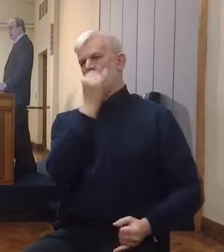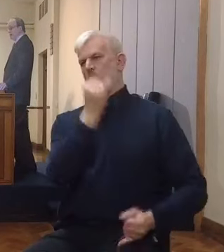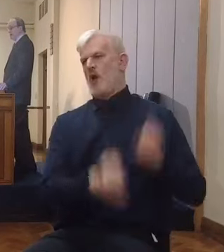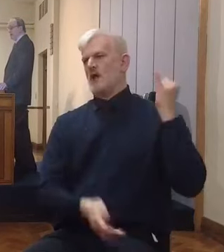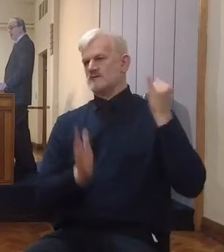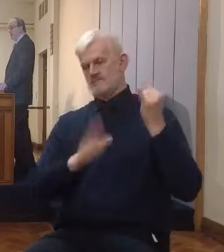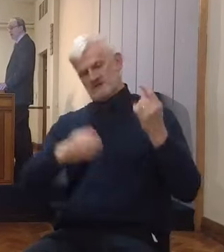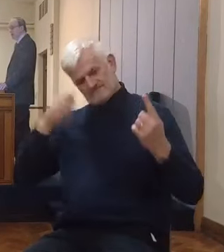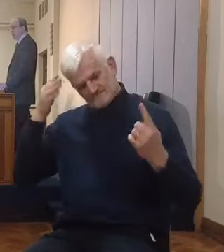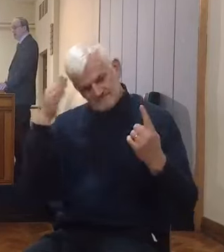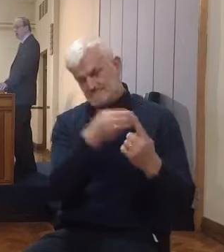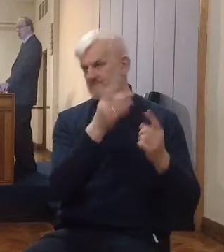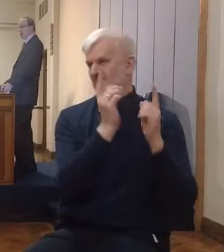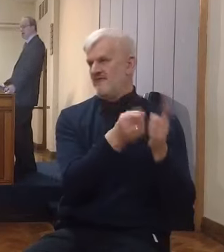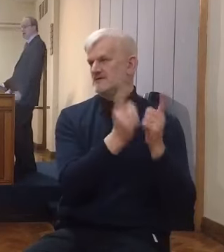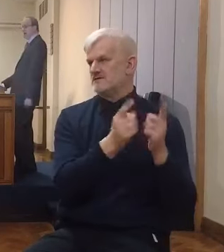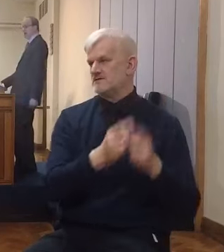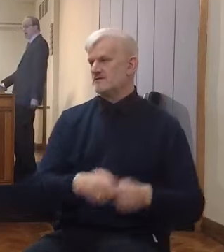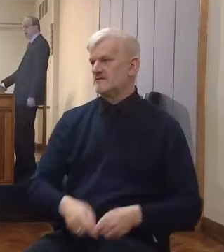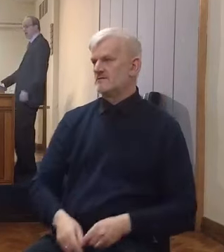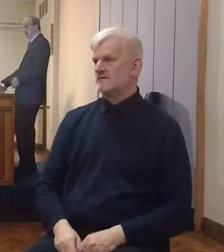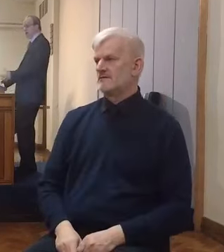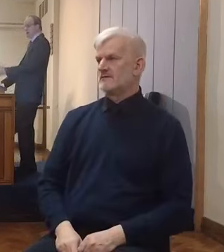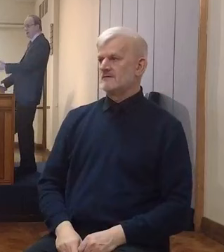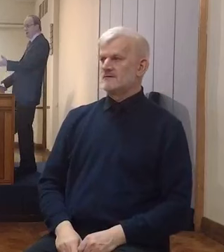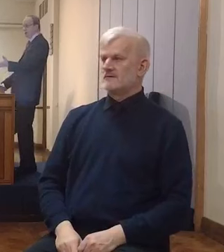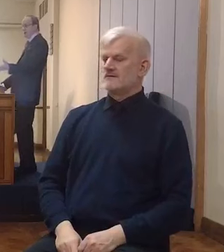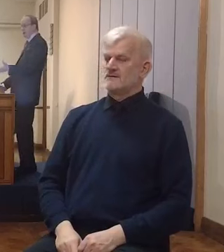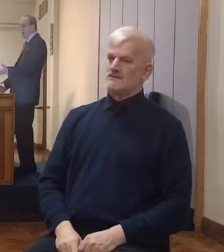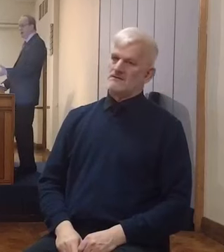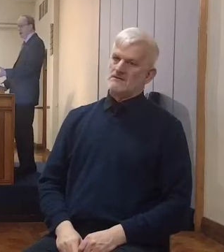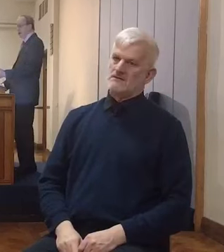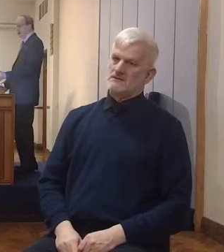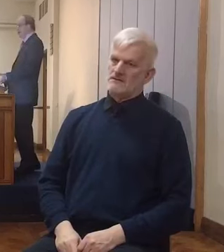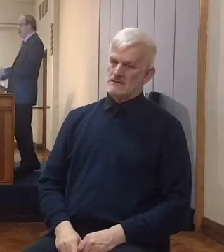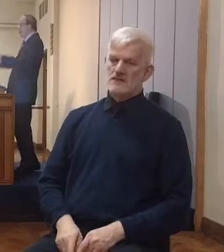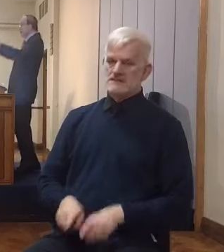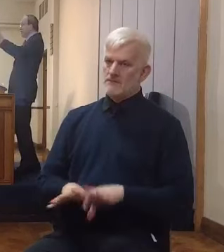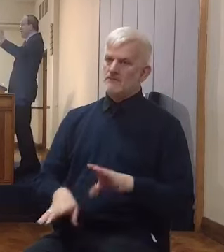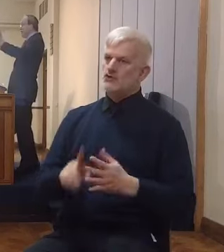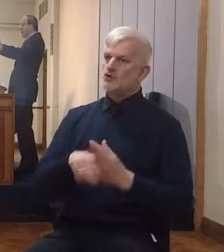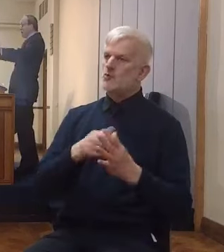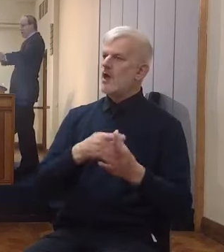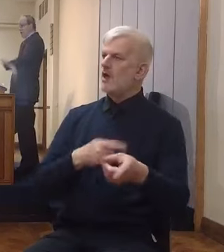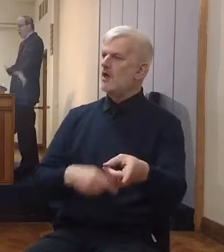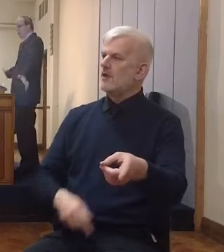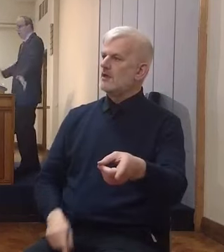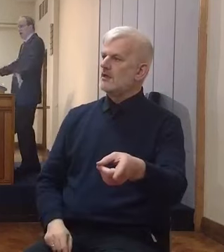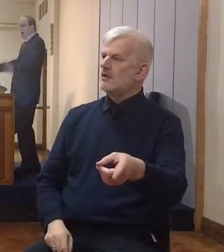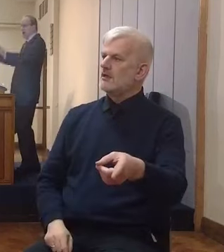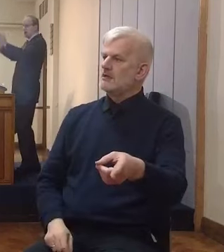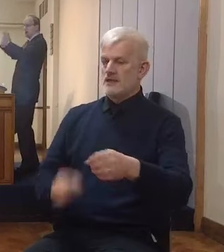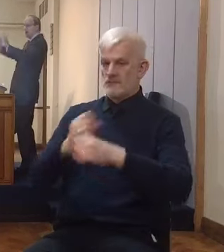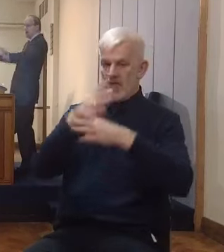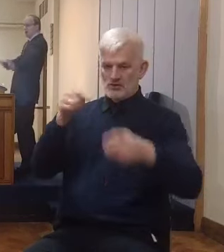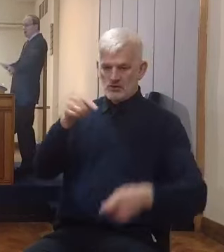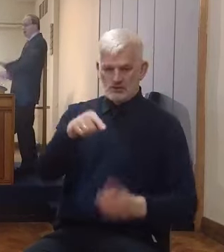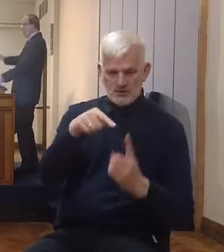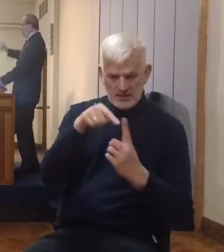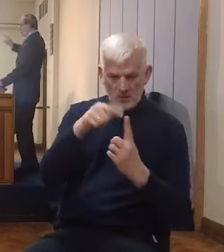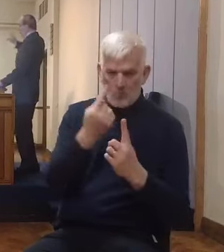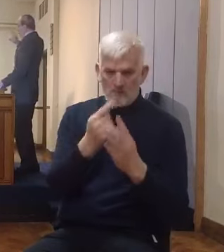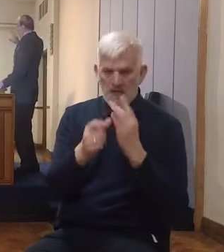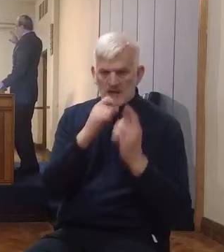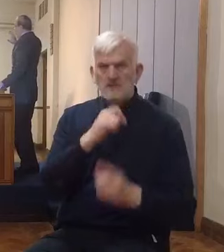vital. Pivotal issue. Joshua's the same. You see the principle here. You've got the entire confederacy. What shall I